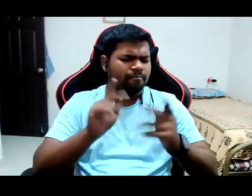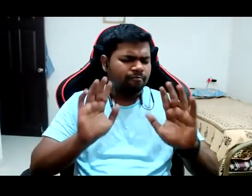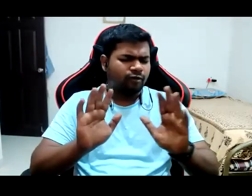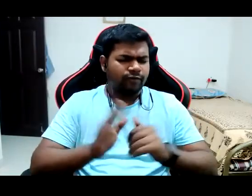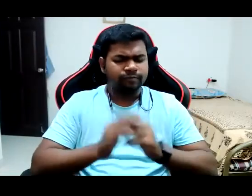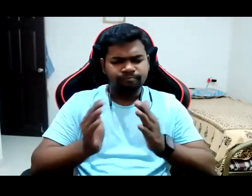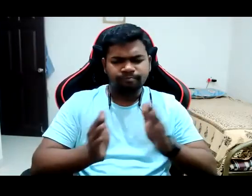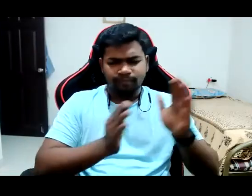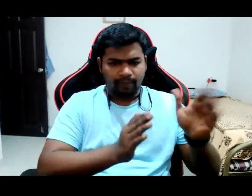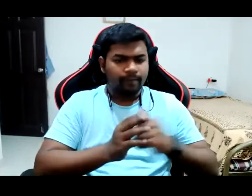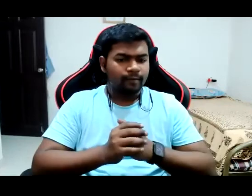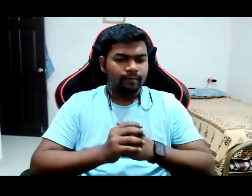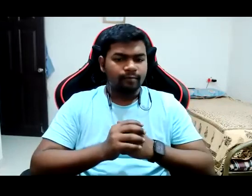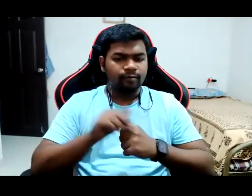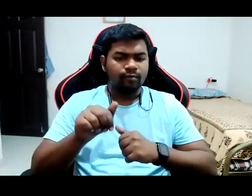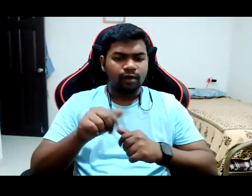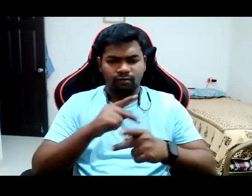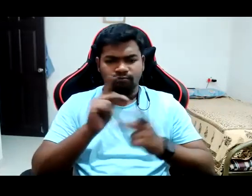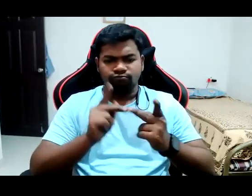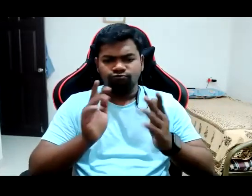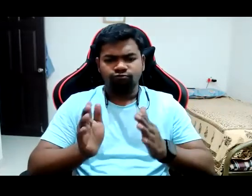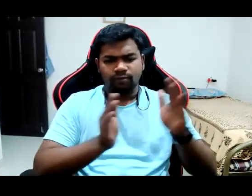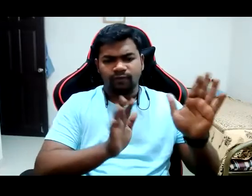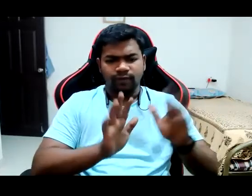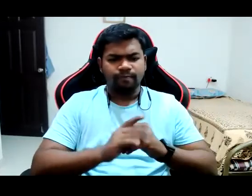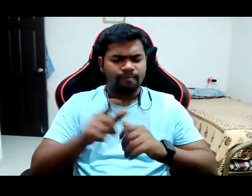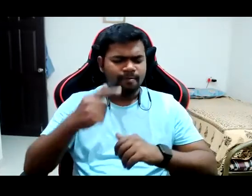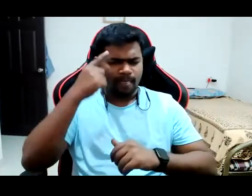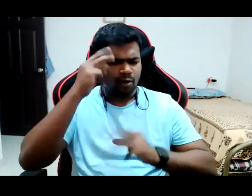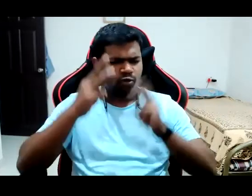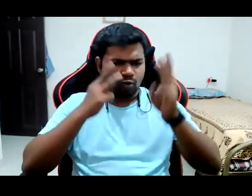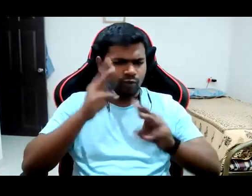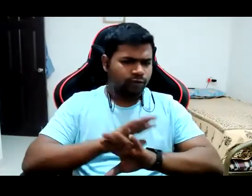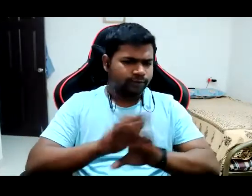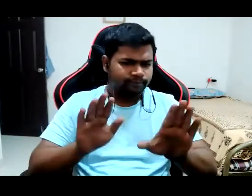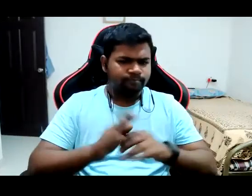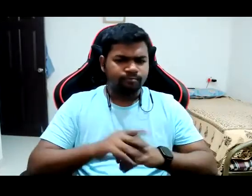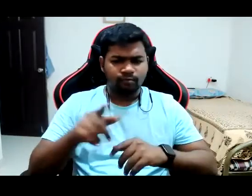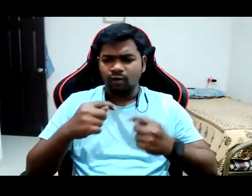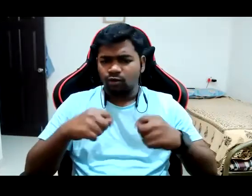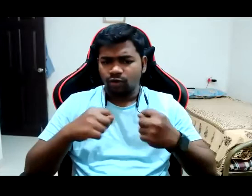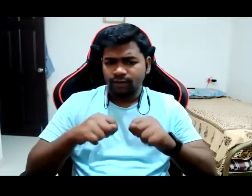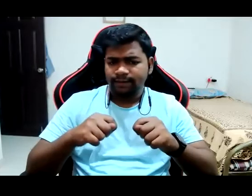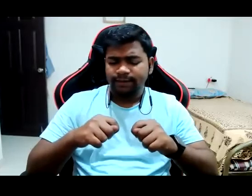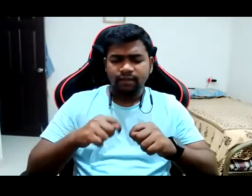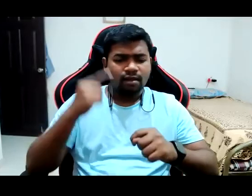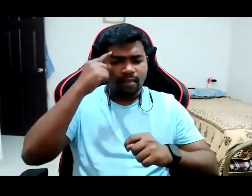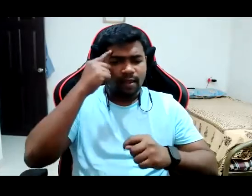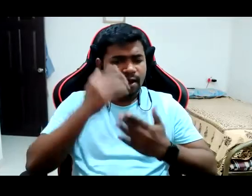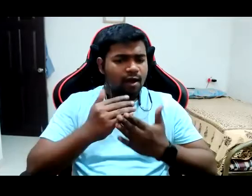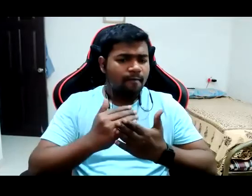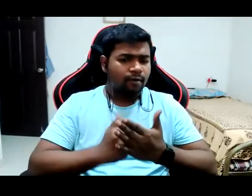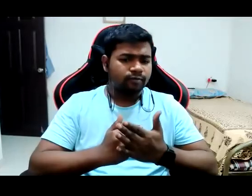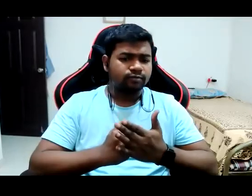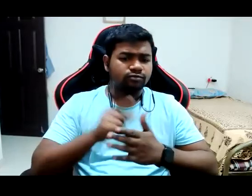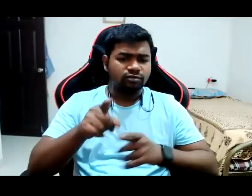that two teams are working on the same idea. That's perfectly fine as well. So don't worry about. I mean, of course, you try to like think about. Well, don't